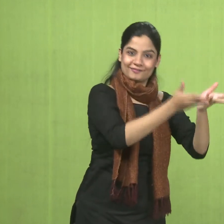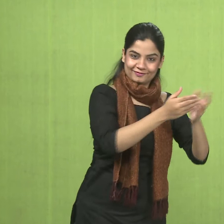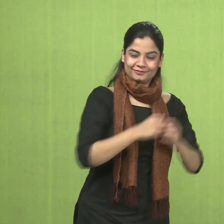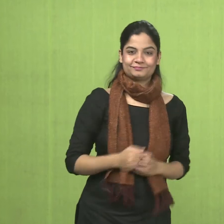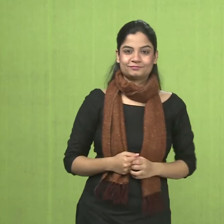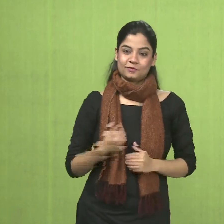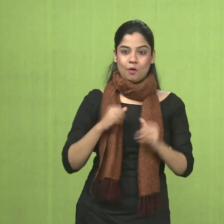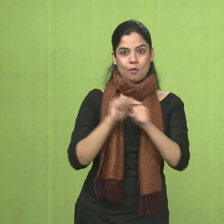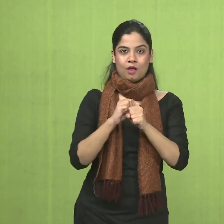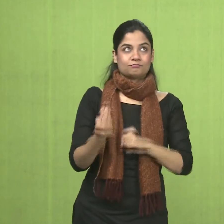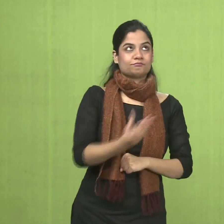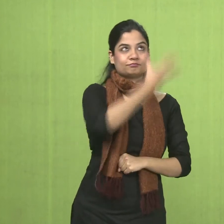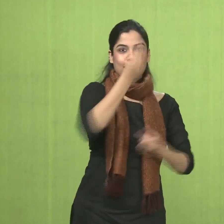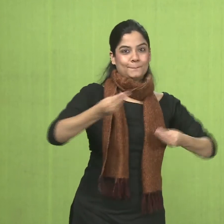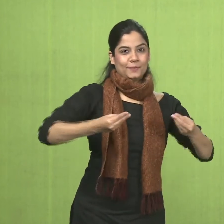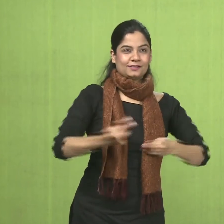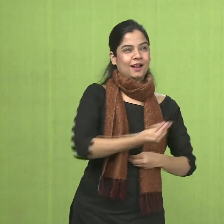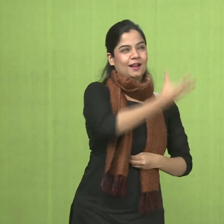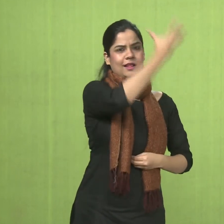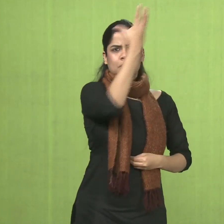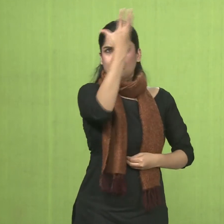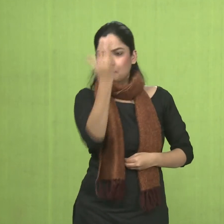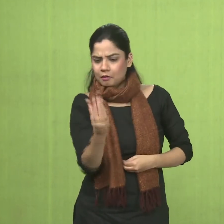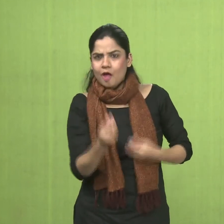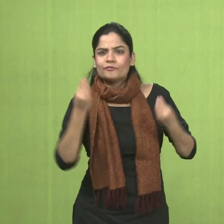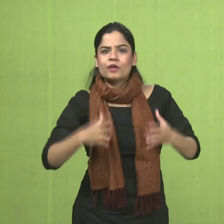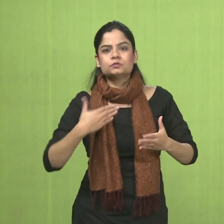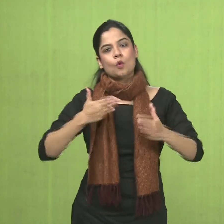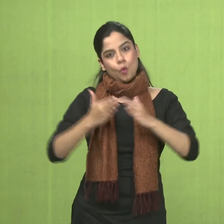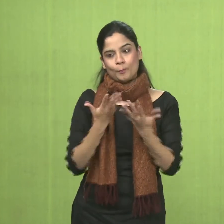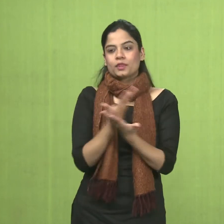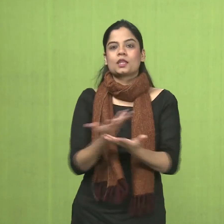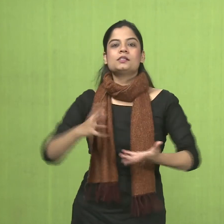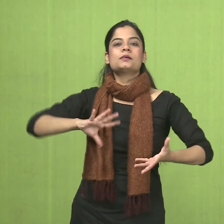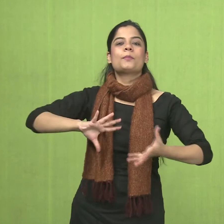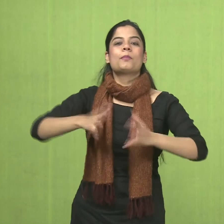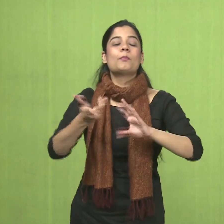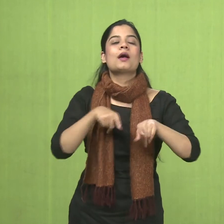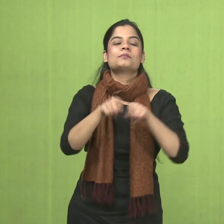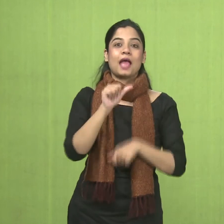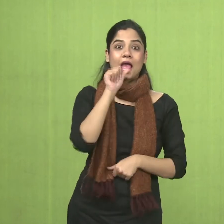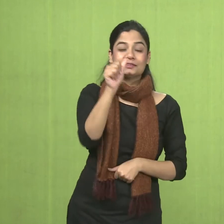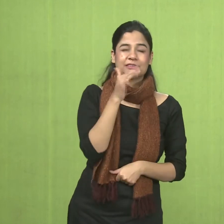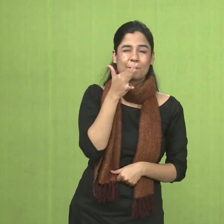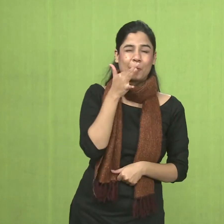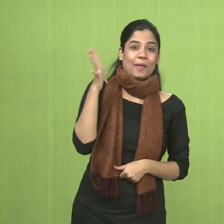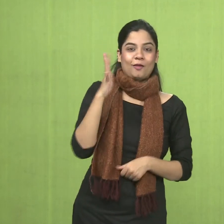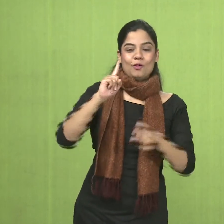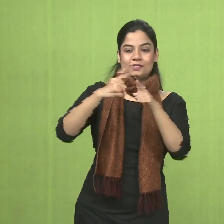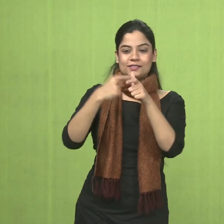that we are doing in the evening, for example, making pickles and selling them, or jams and different kind of items and earning money out of it. So